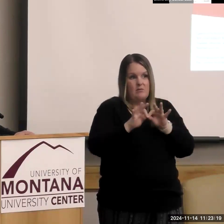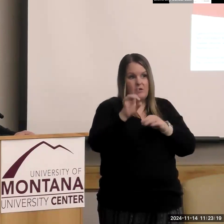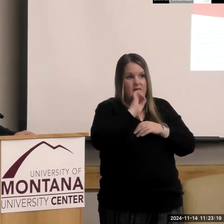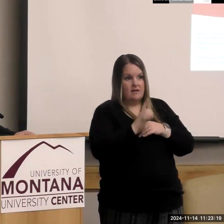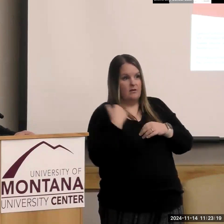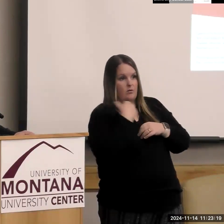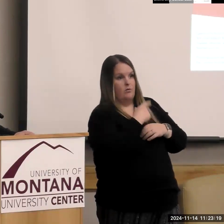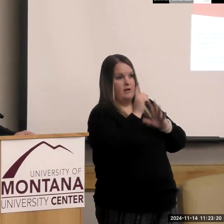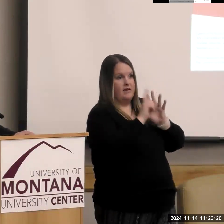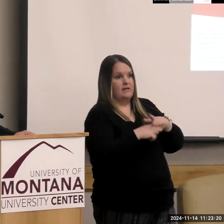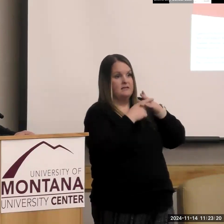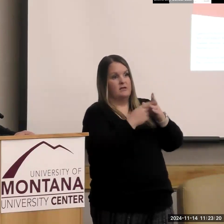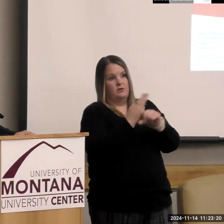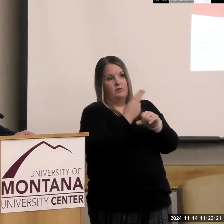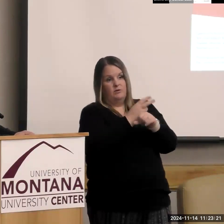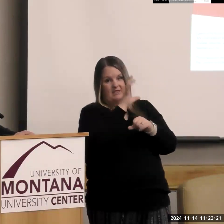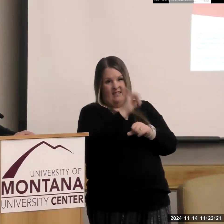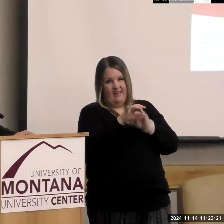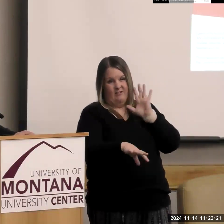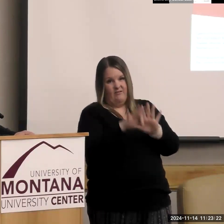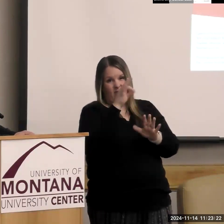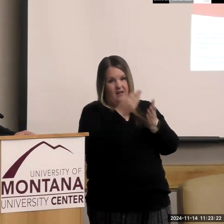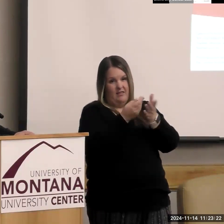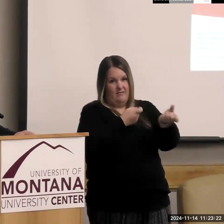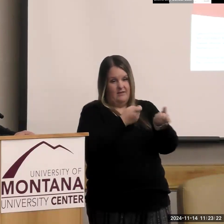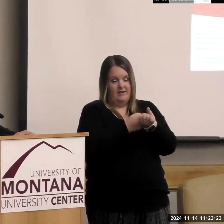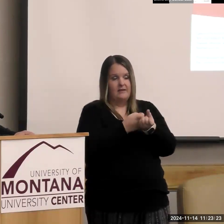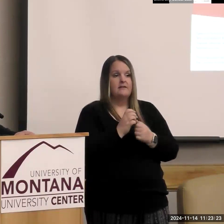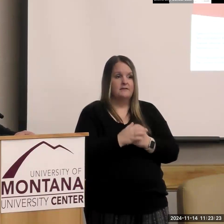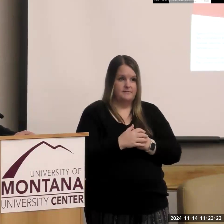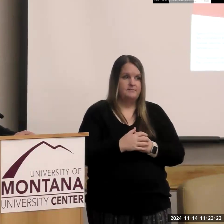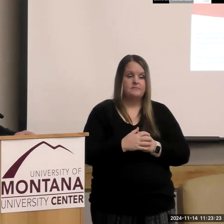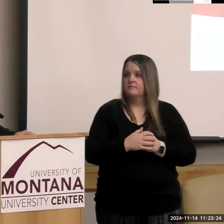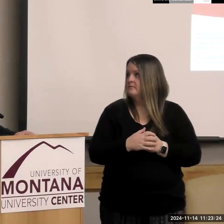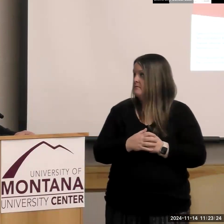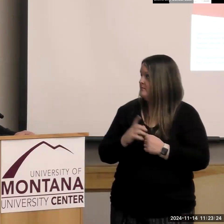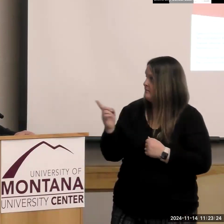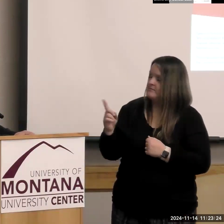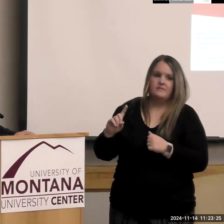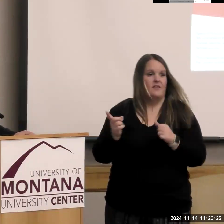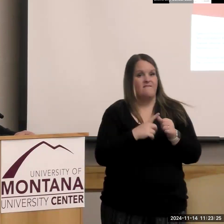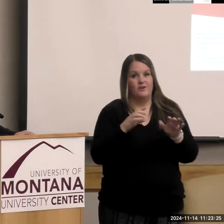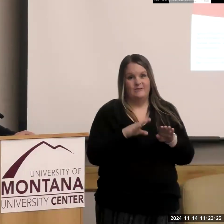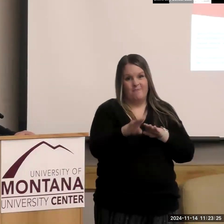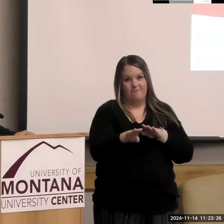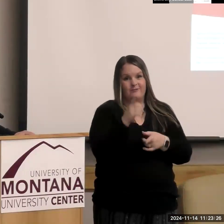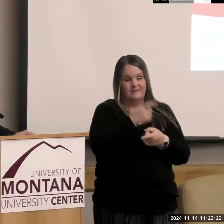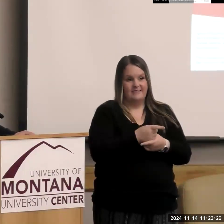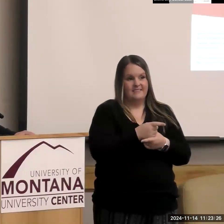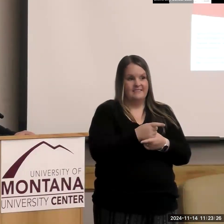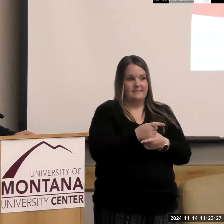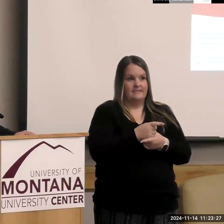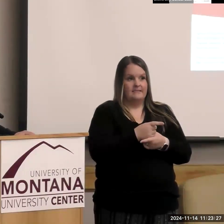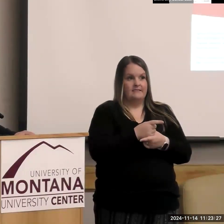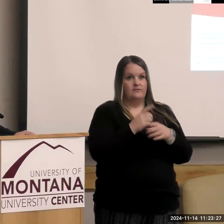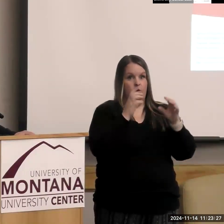then we can start using that to find the funding. Just wanted to share that. It's that first step of going from lack of